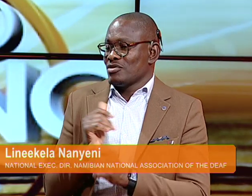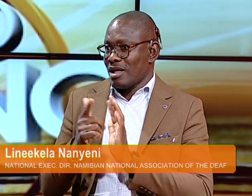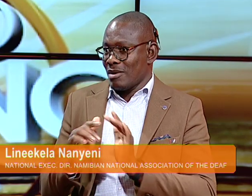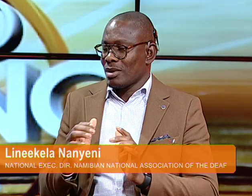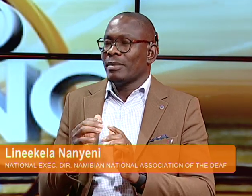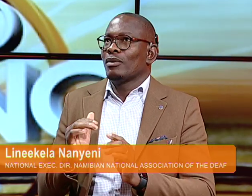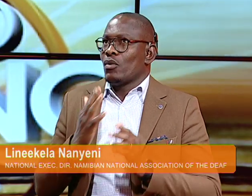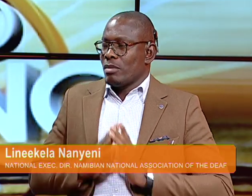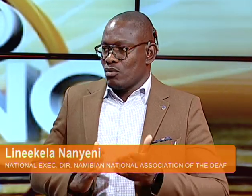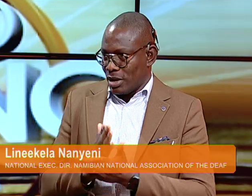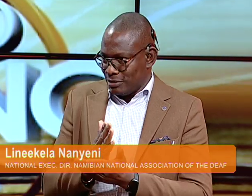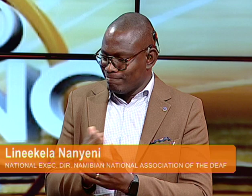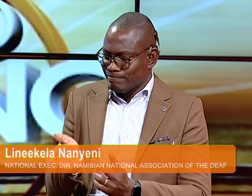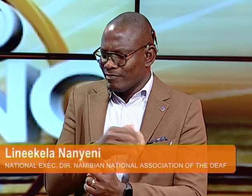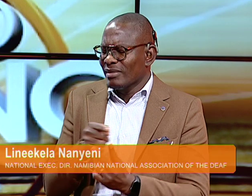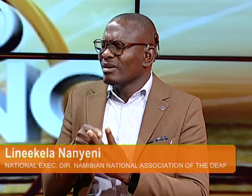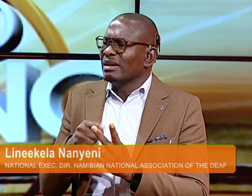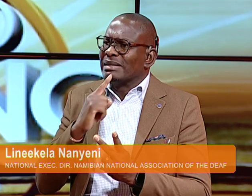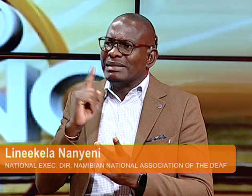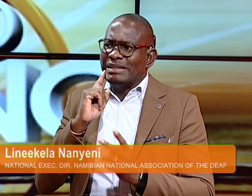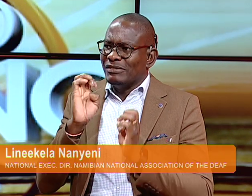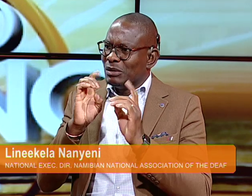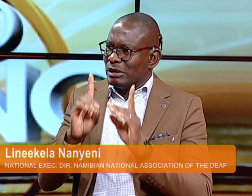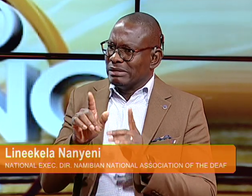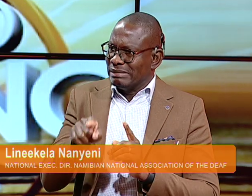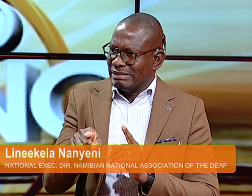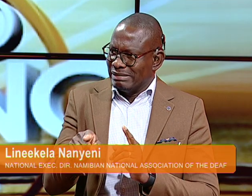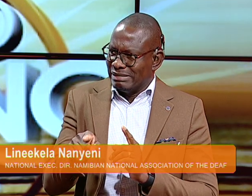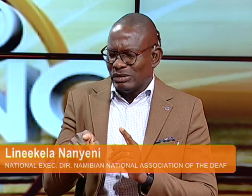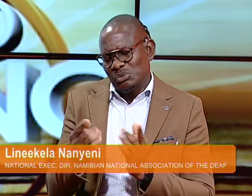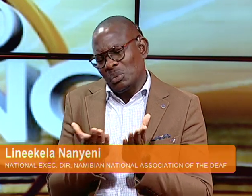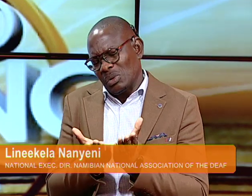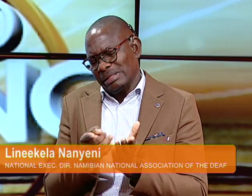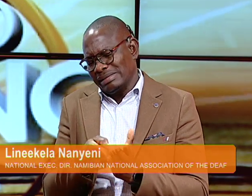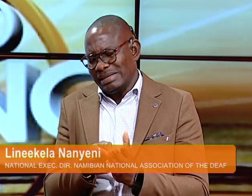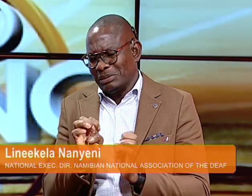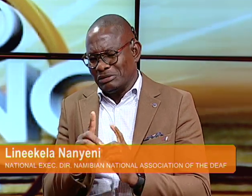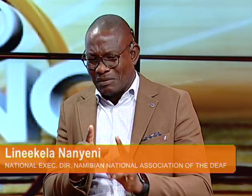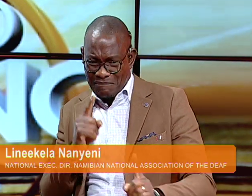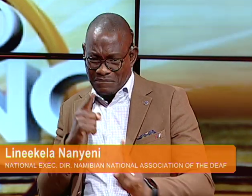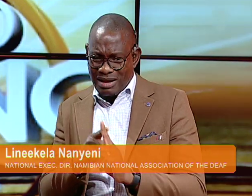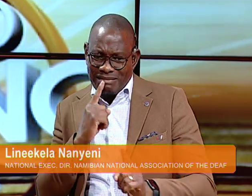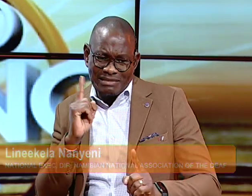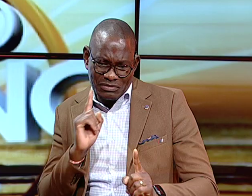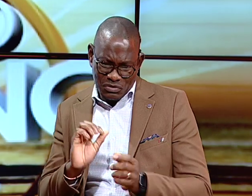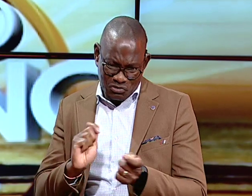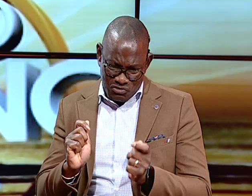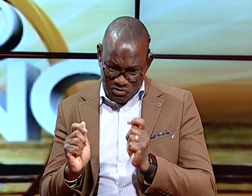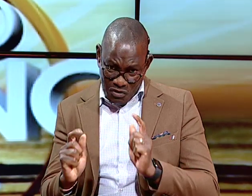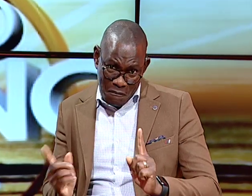access through Namibian Sign Language. So yes. Then our rights will be realized. So in education, the education